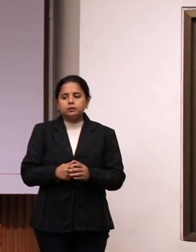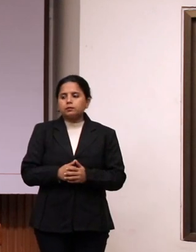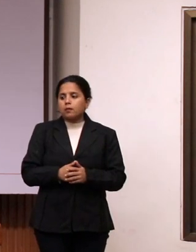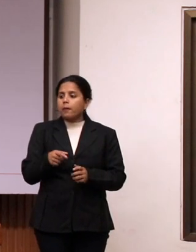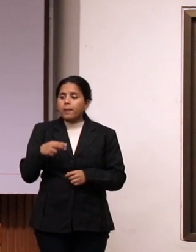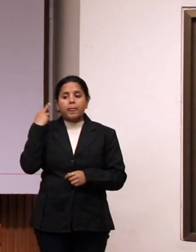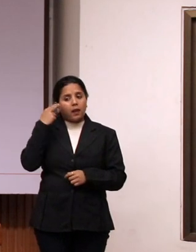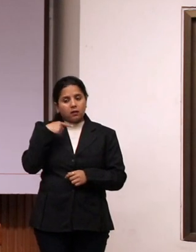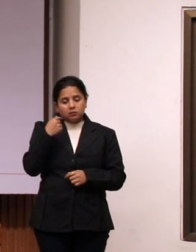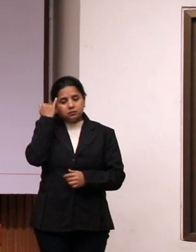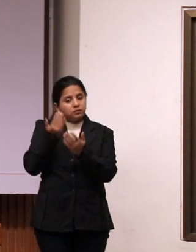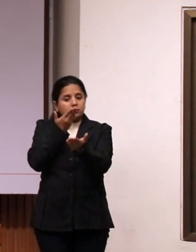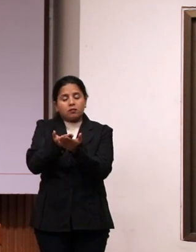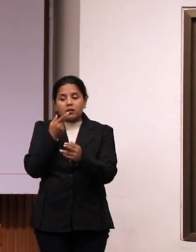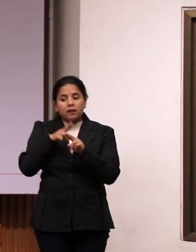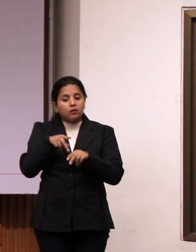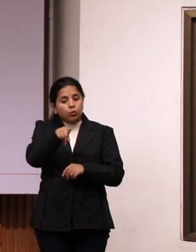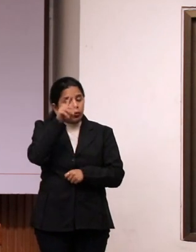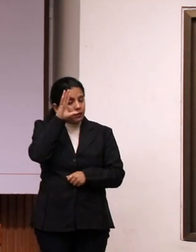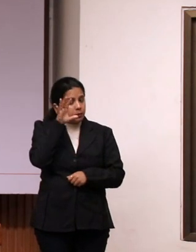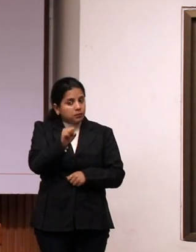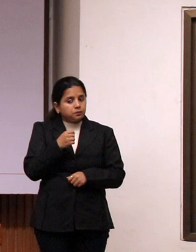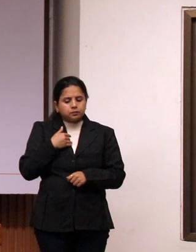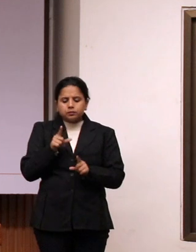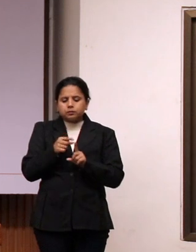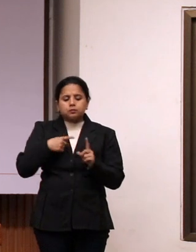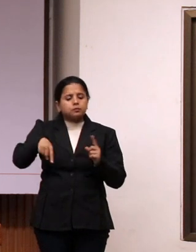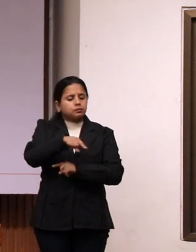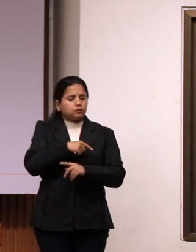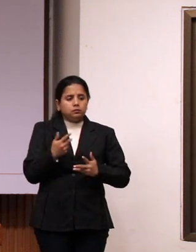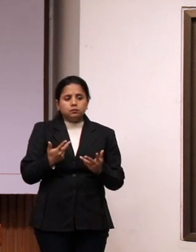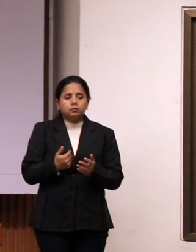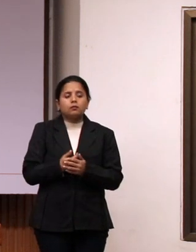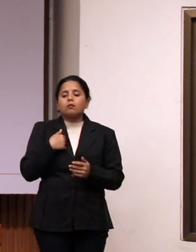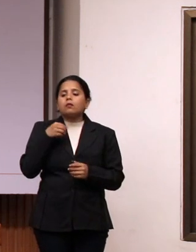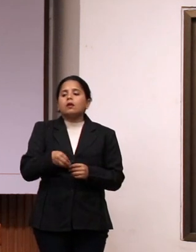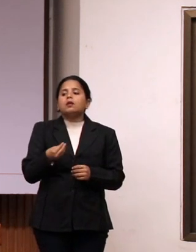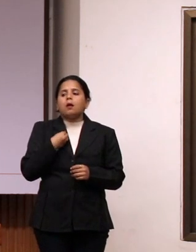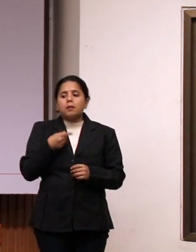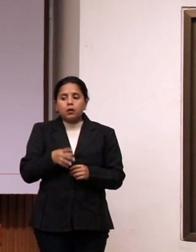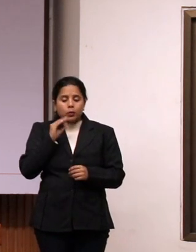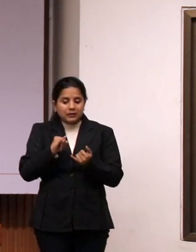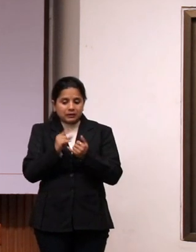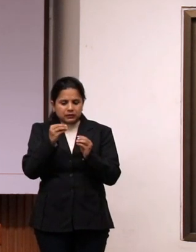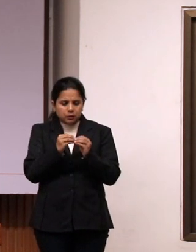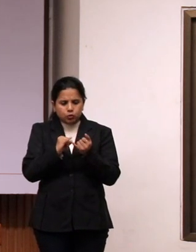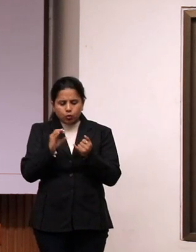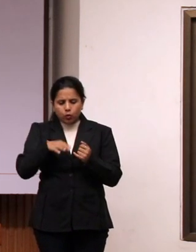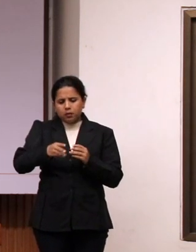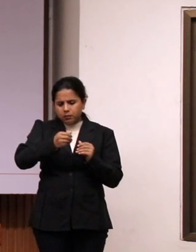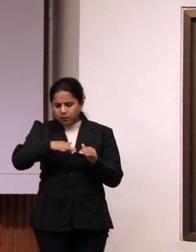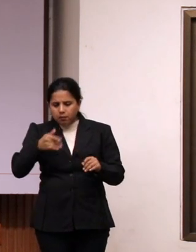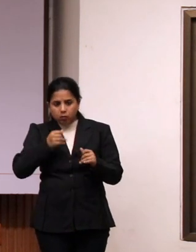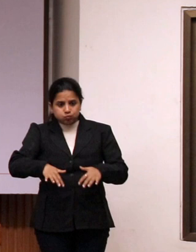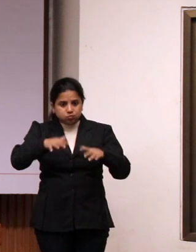That's why, sir, I suggested, if you remember, that what we are doing, we are taking out our subsoil and deep aquifer from floodplain,